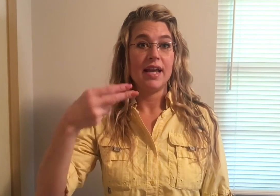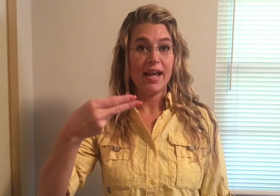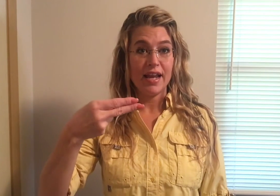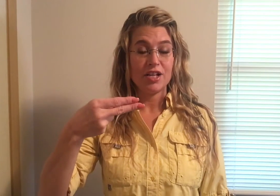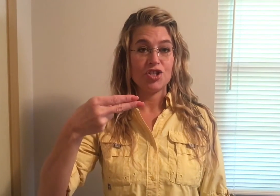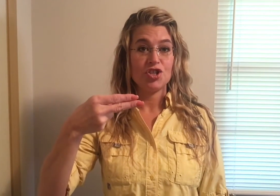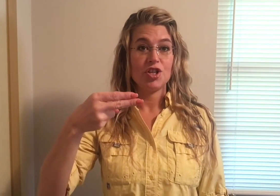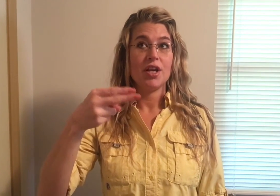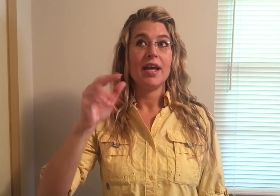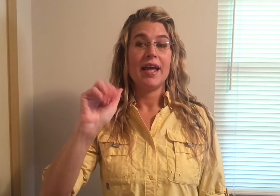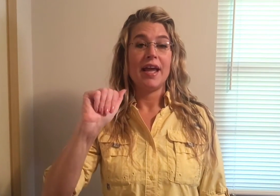M-A-R-C-H,